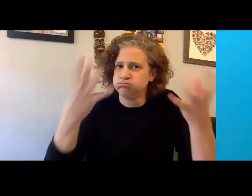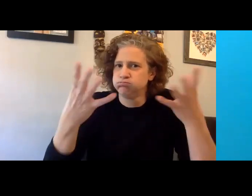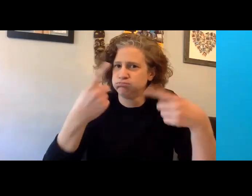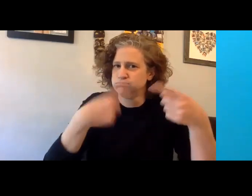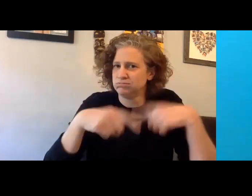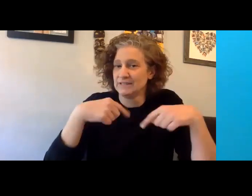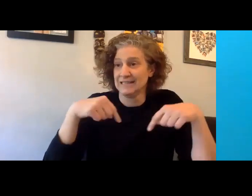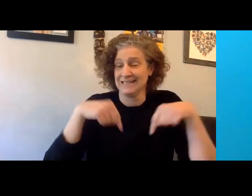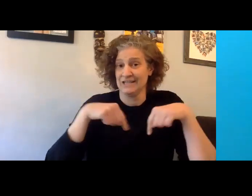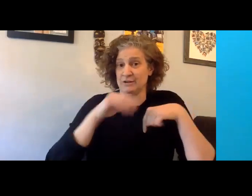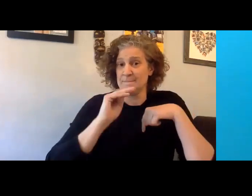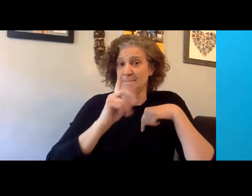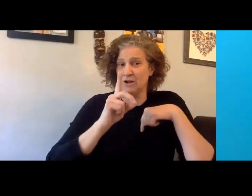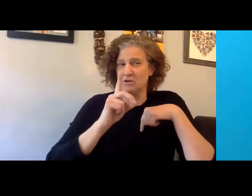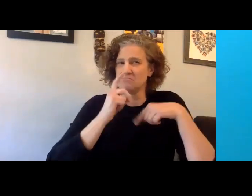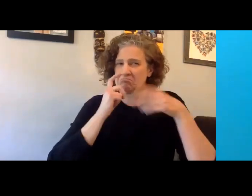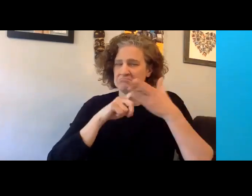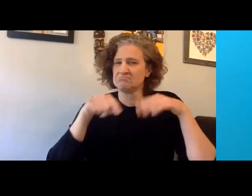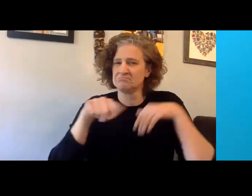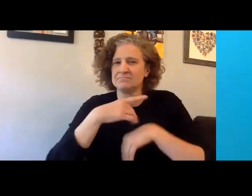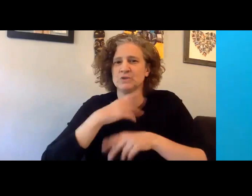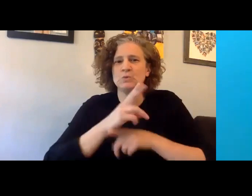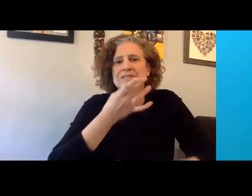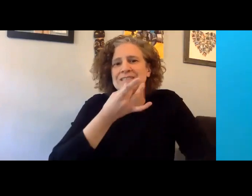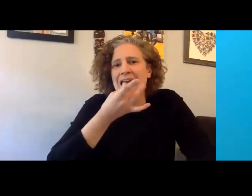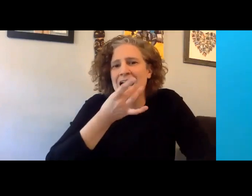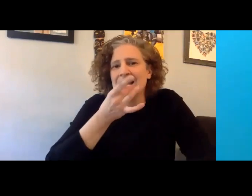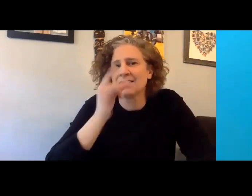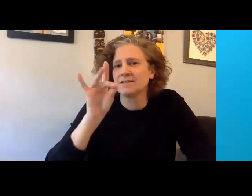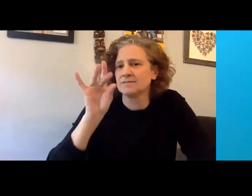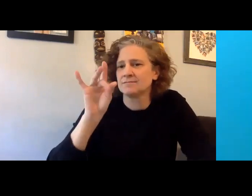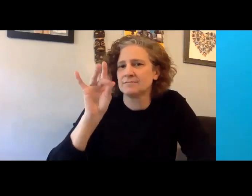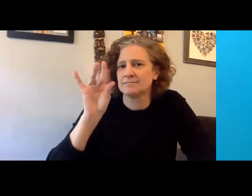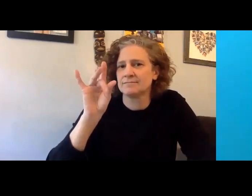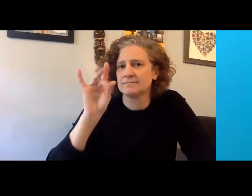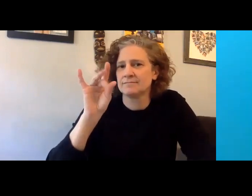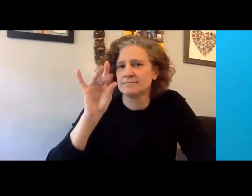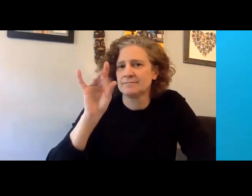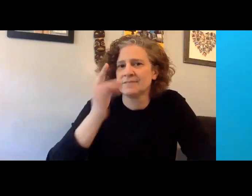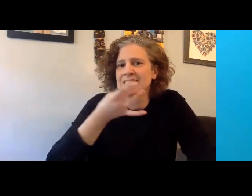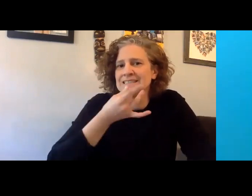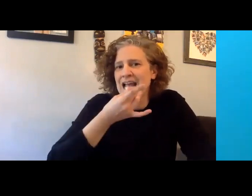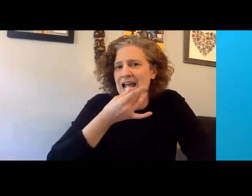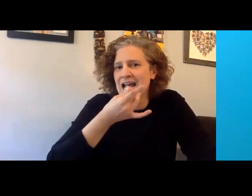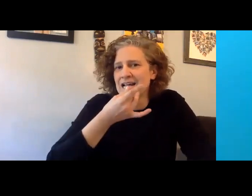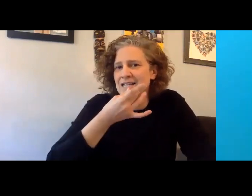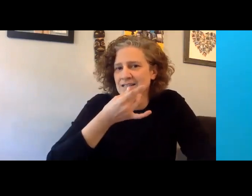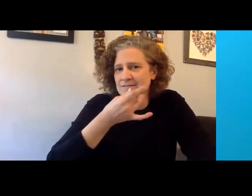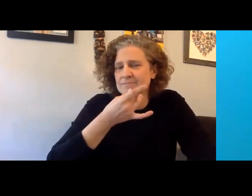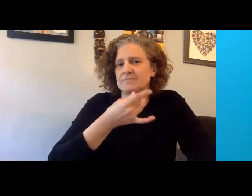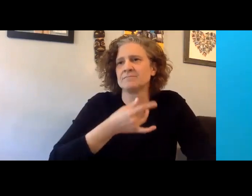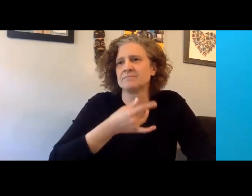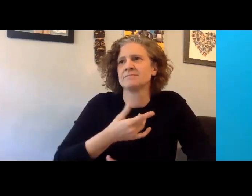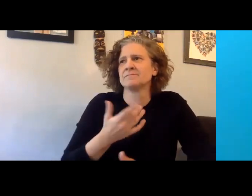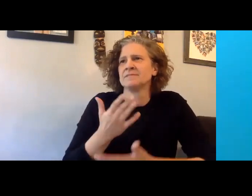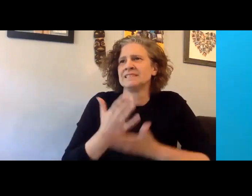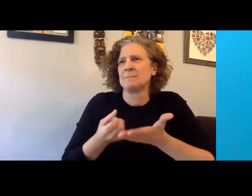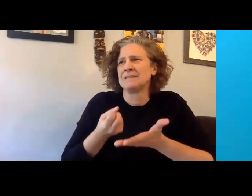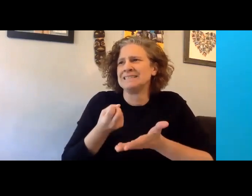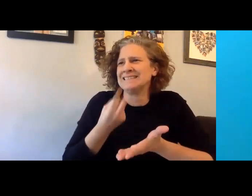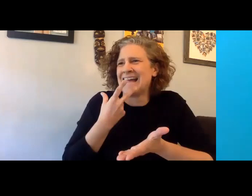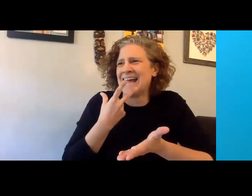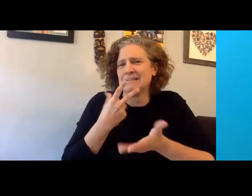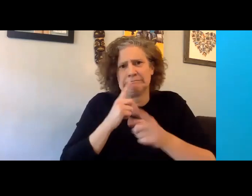Snack. There are so many signs for snack. Here in Maryland, people tend to use this sign, snack, almost like an 18 in a